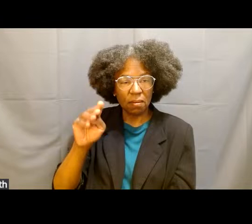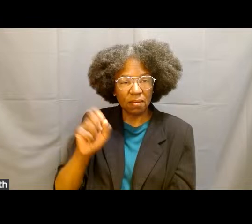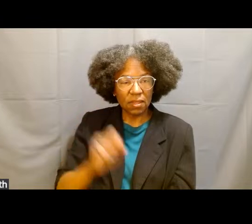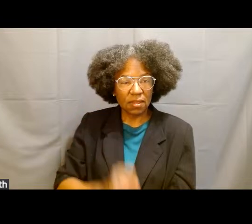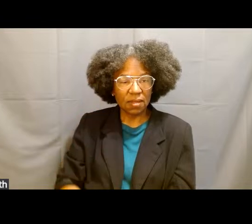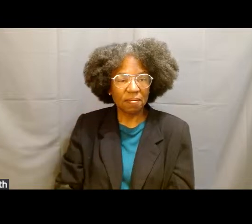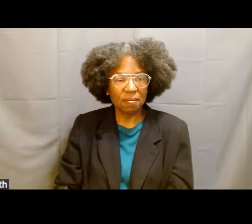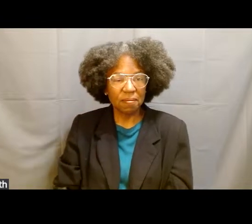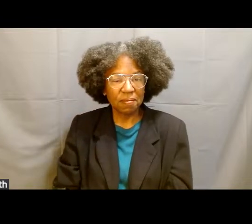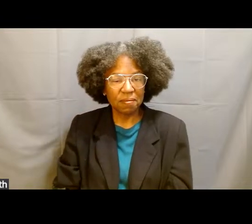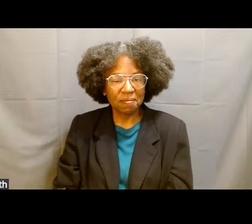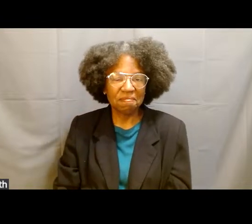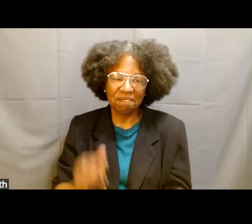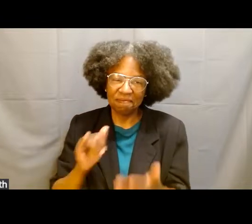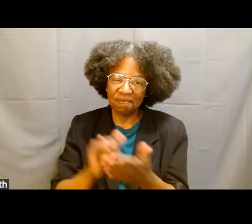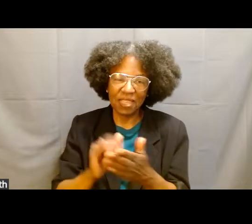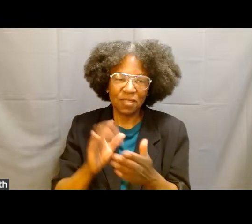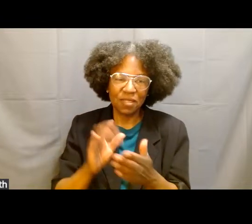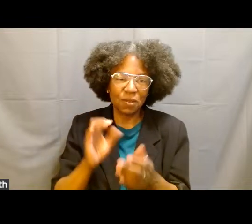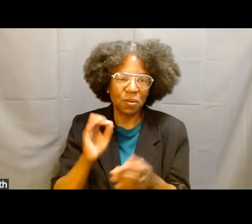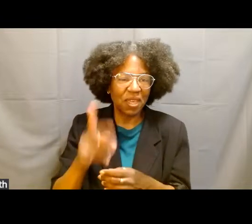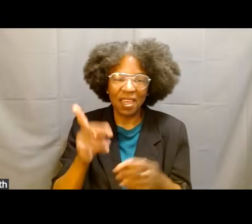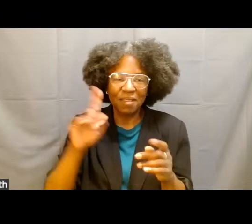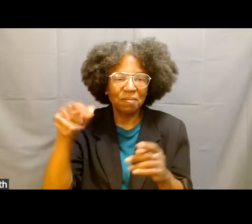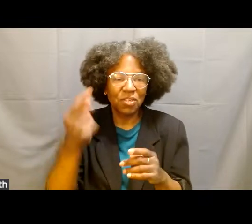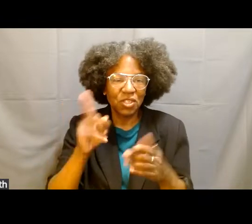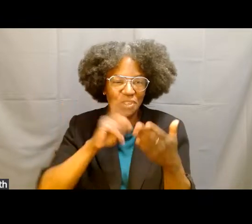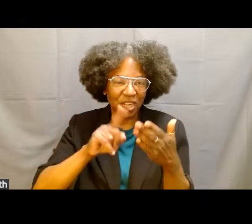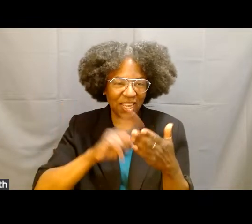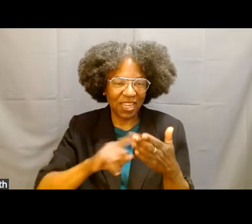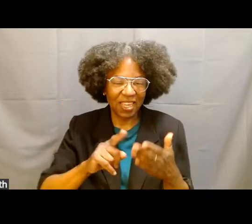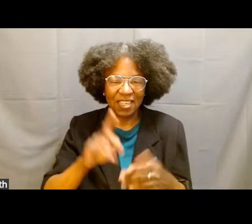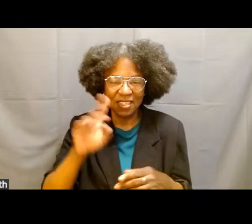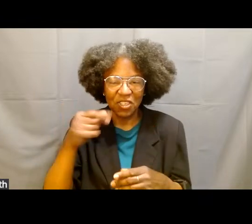That's okay. I'm just checking. Just checking.